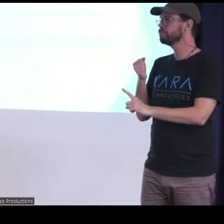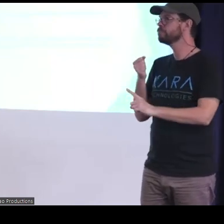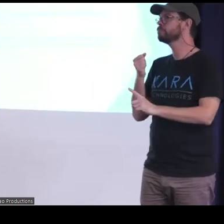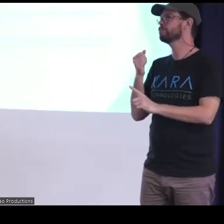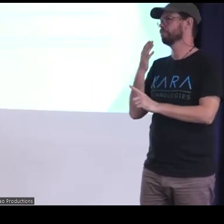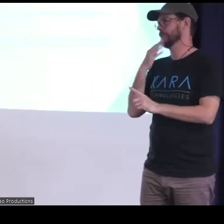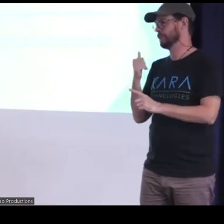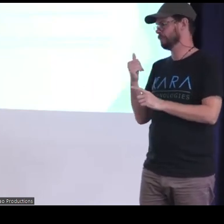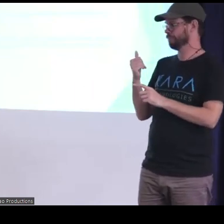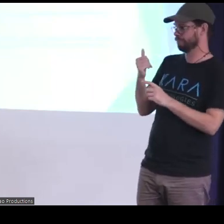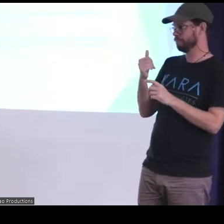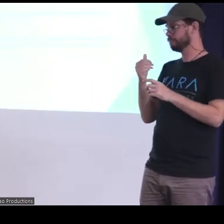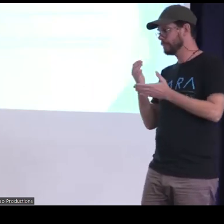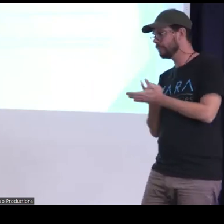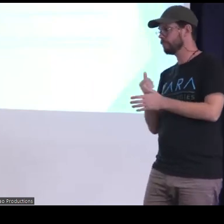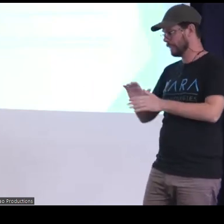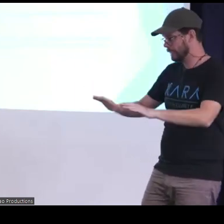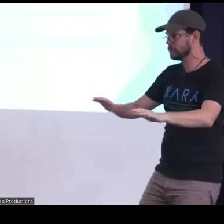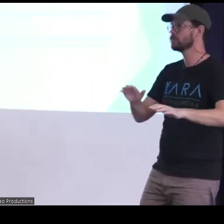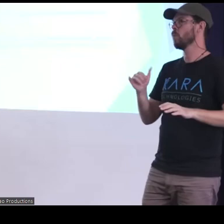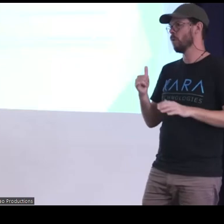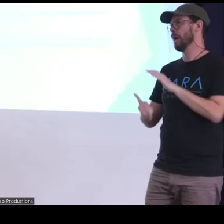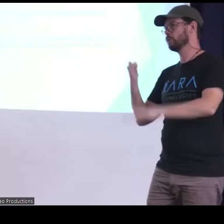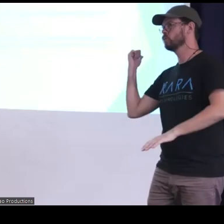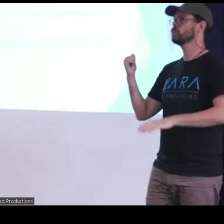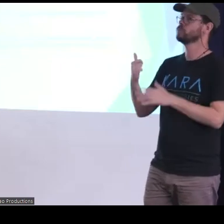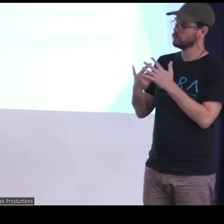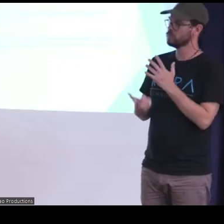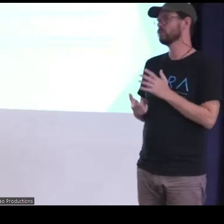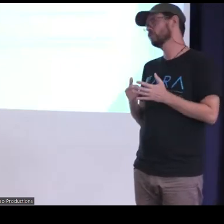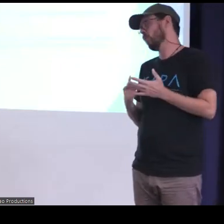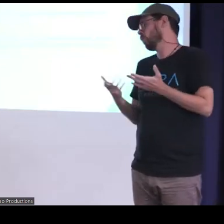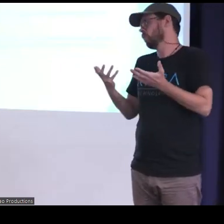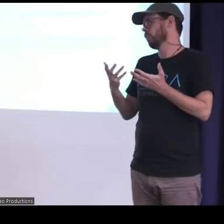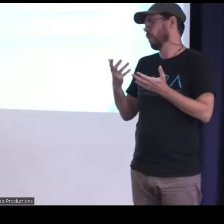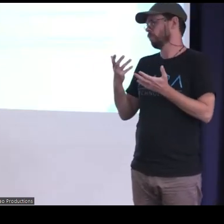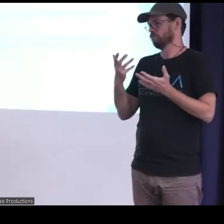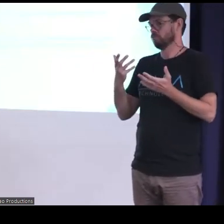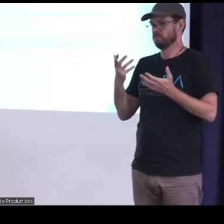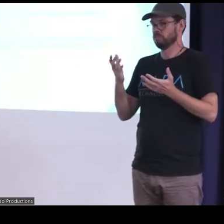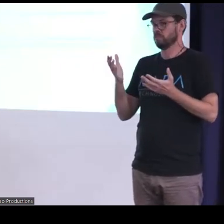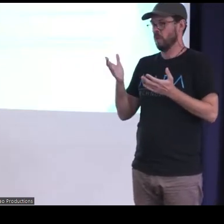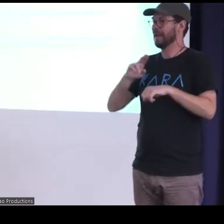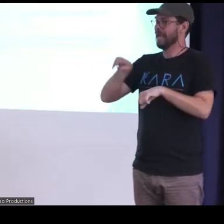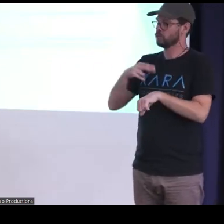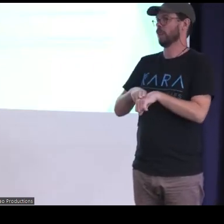saying, be careful, this area is being impacted by fire. Please remain safe. Please evacuate.